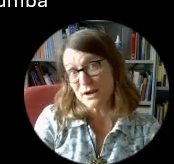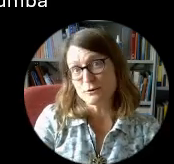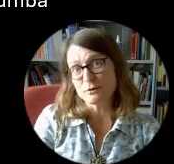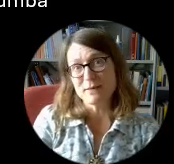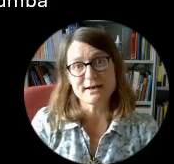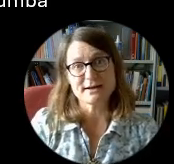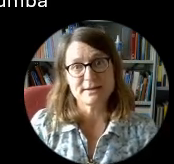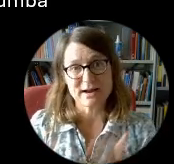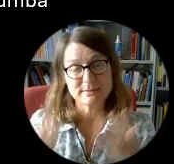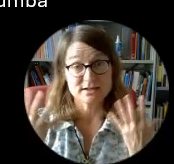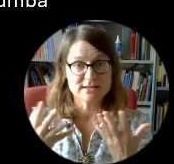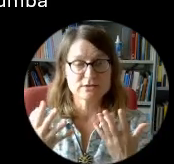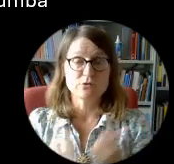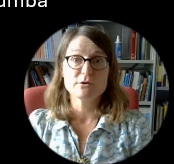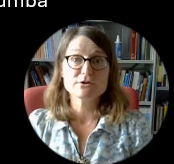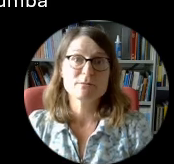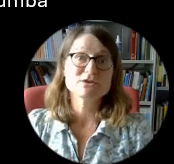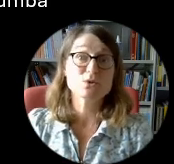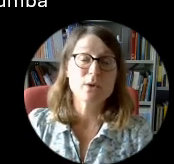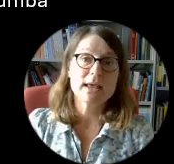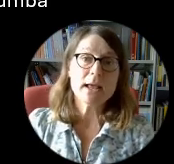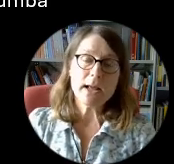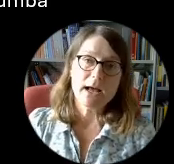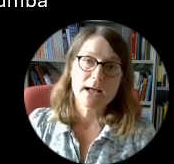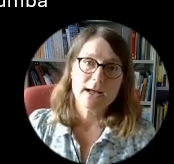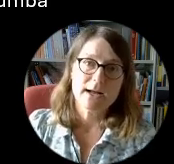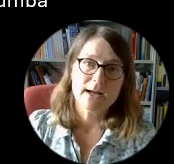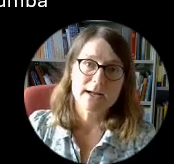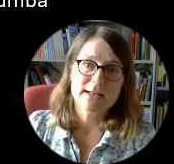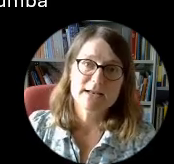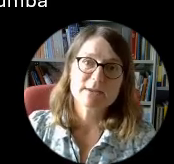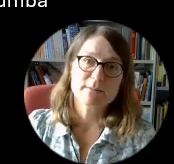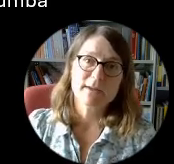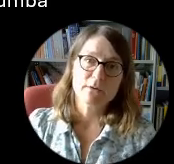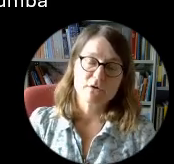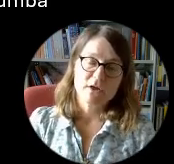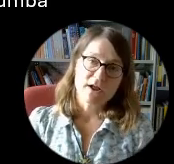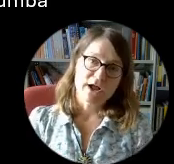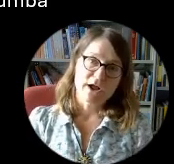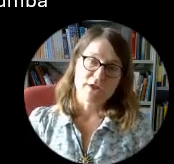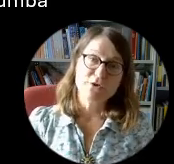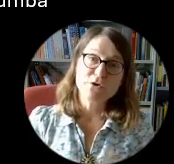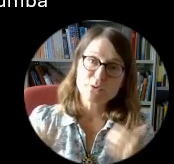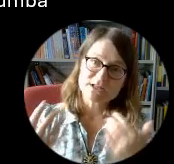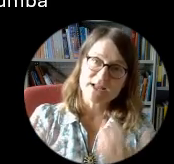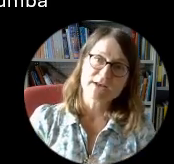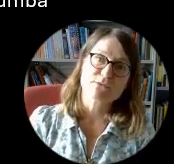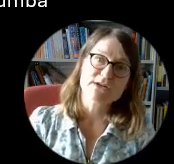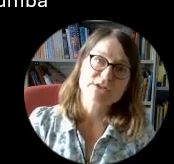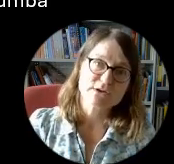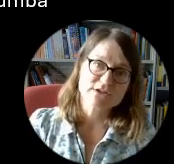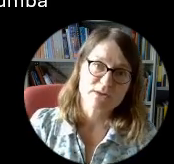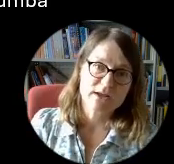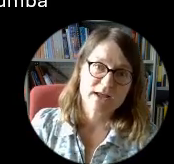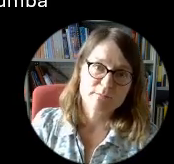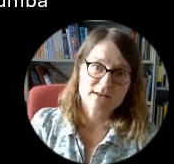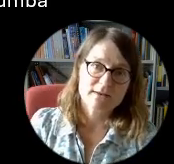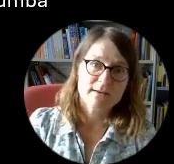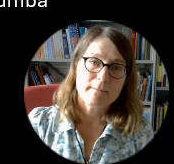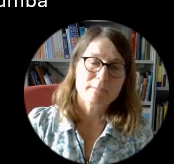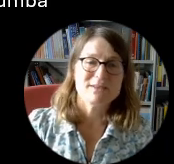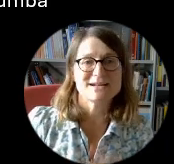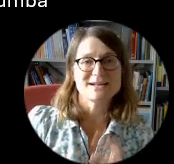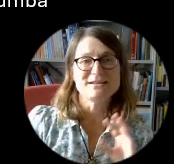I thought I could make perhaps a nice contribution by talking a little bit about the newest line of research that we have